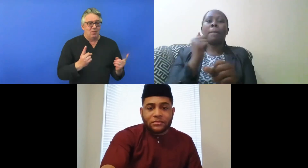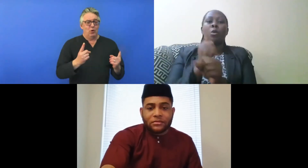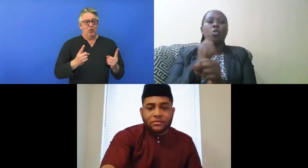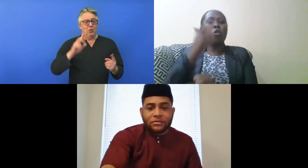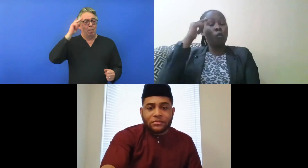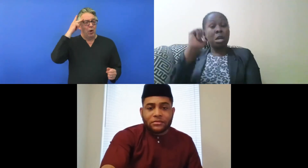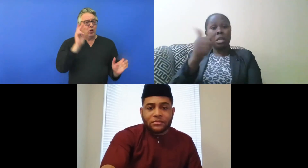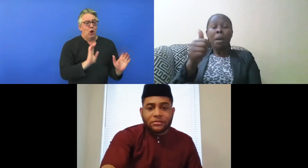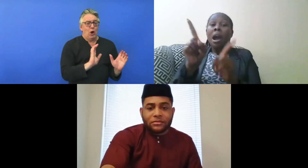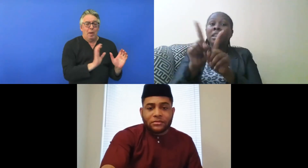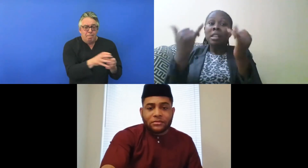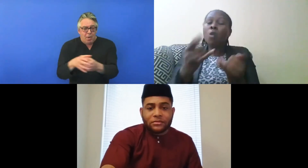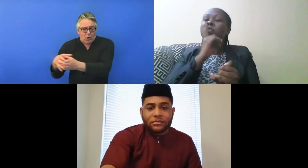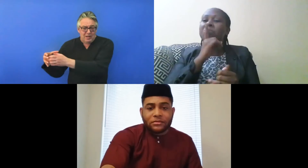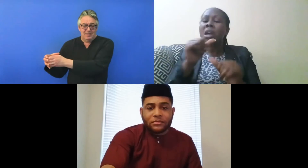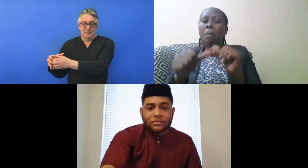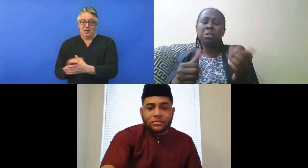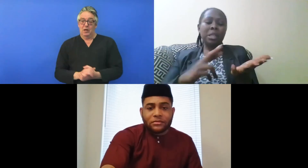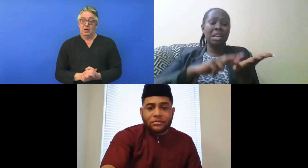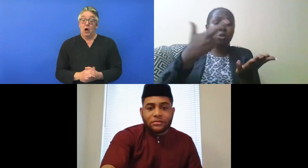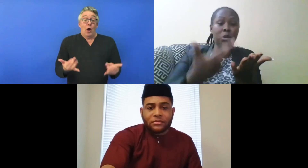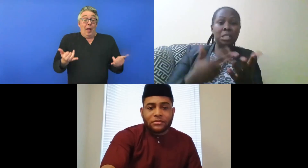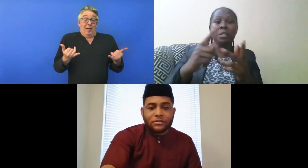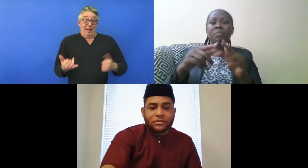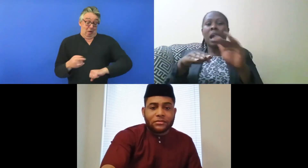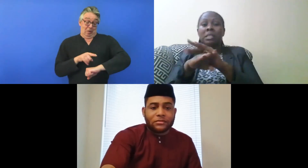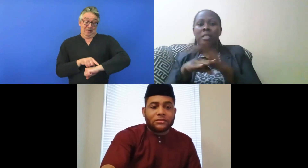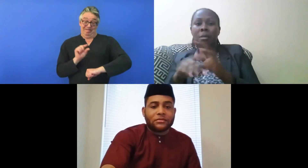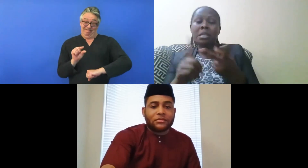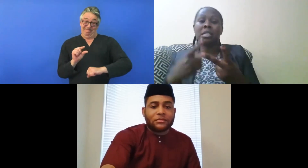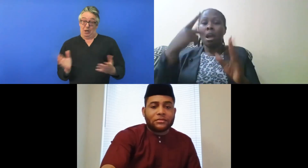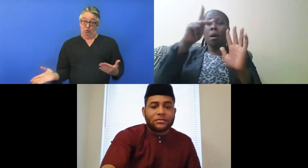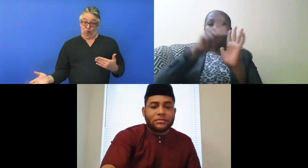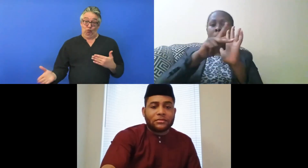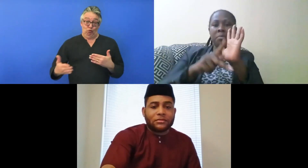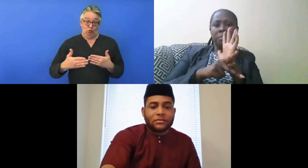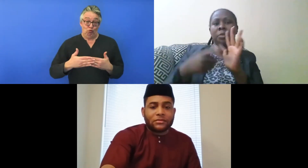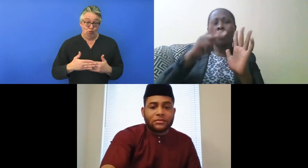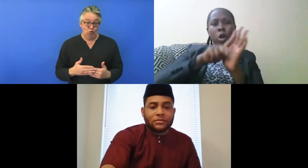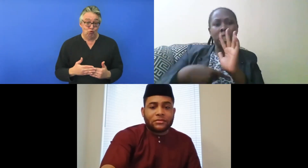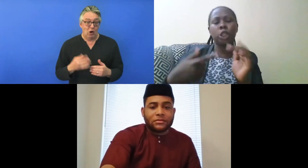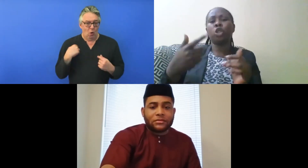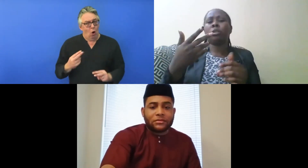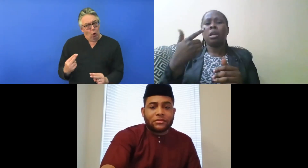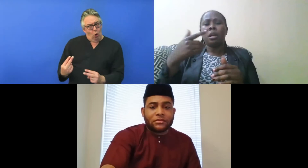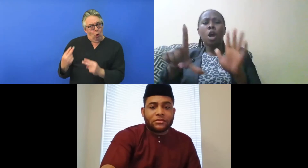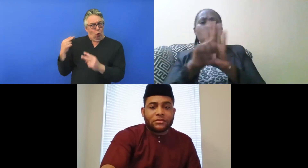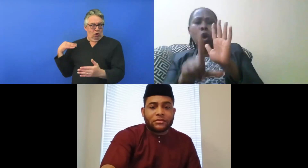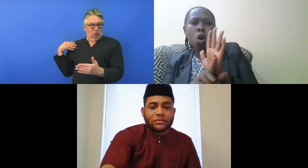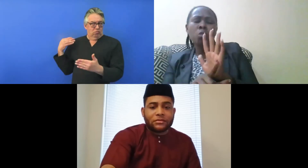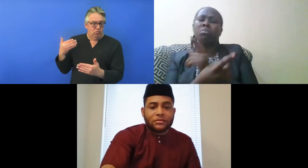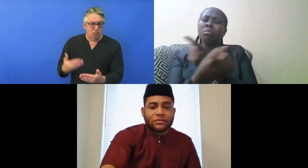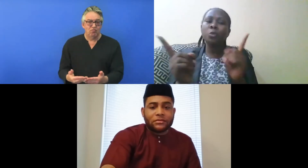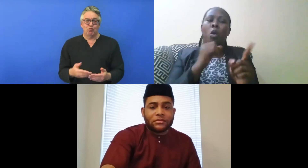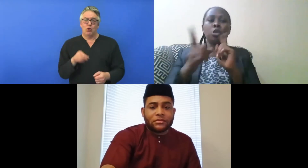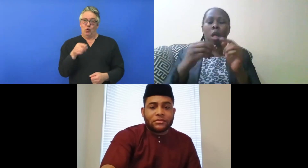the youth with disability do for themselves? We spoke about lack of resources, lack of